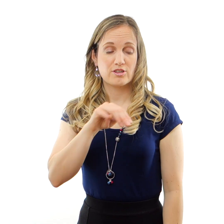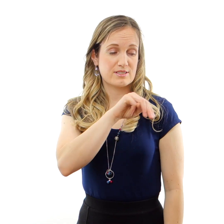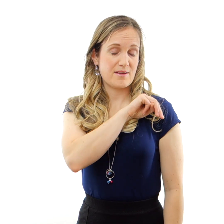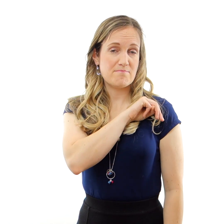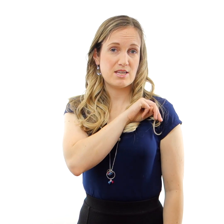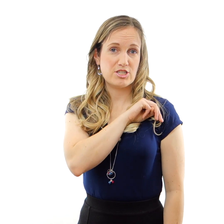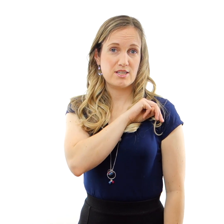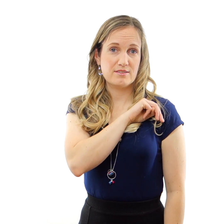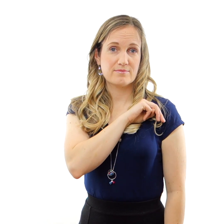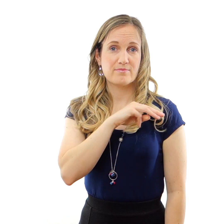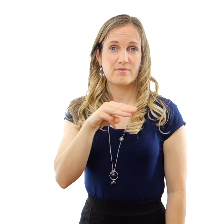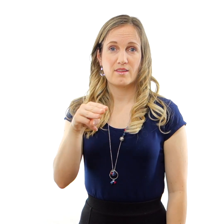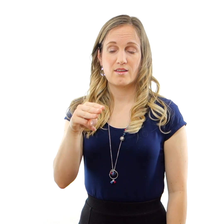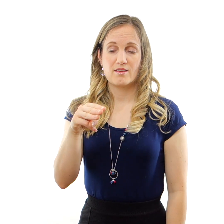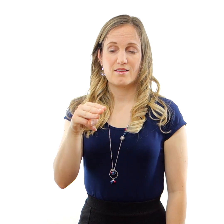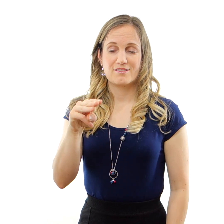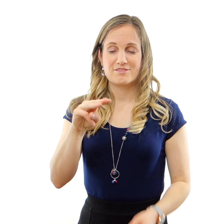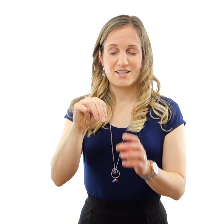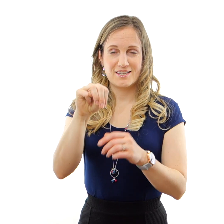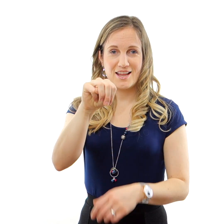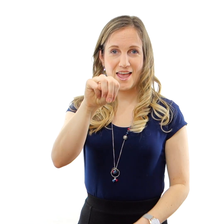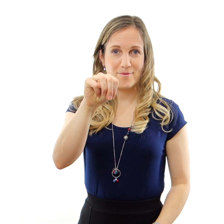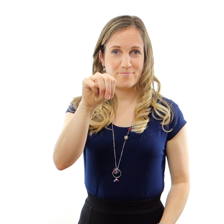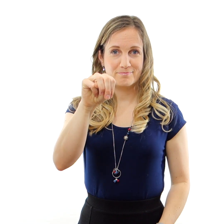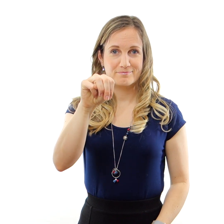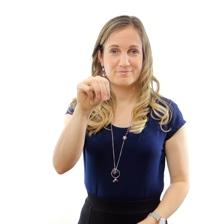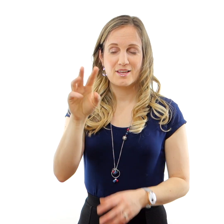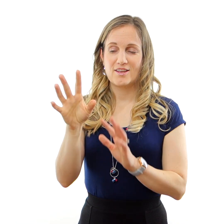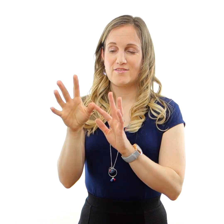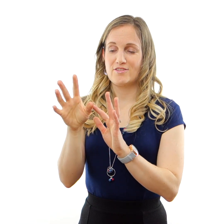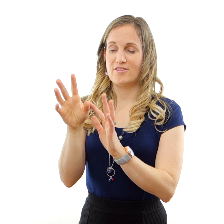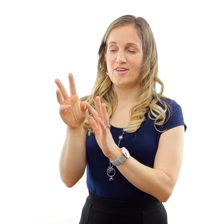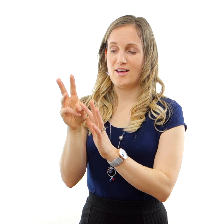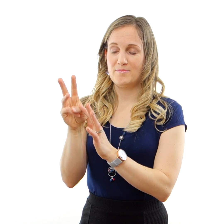to say mission, signed an M, have your thumb